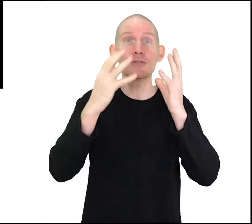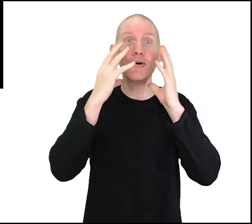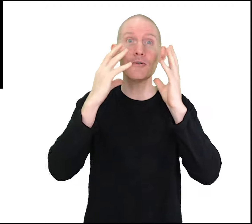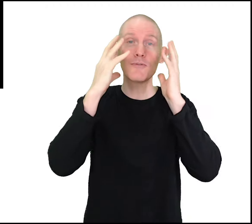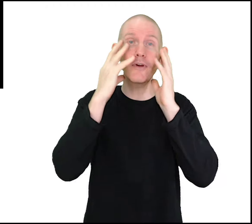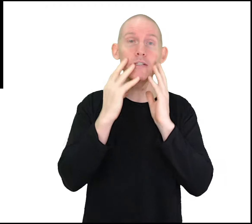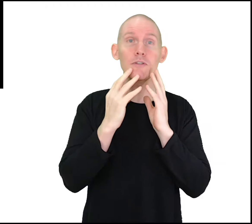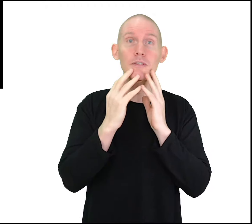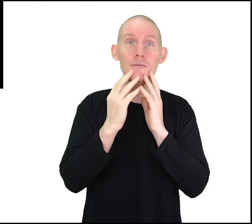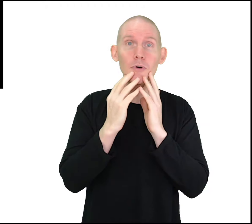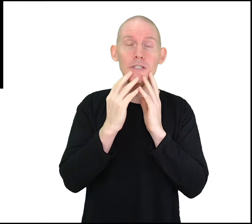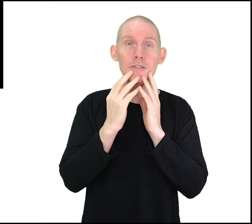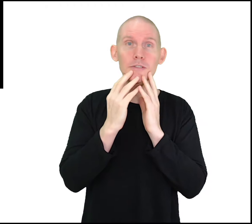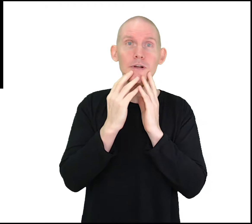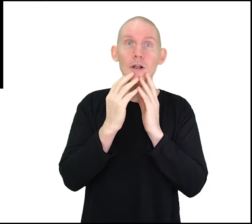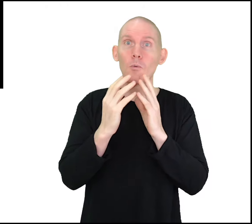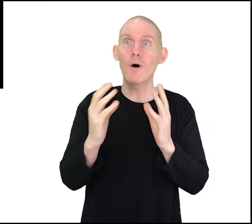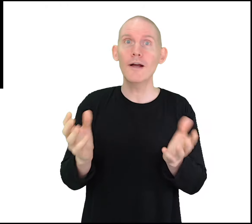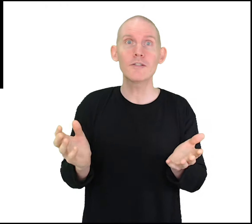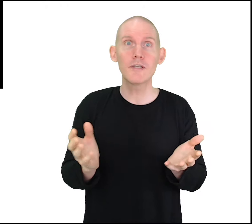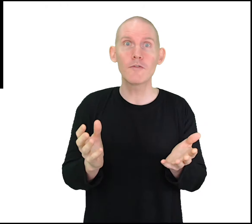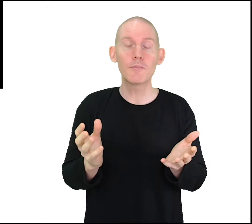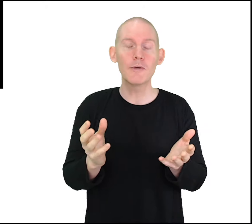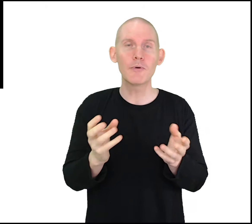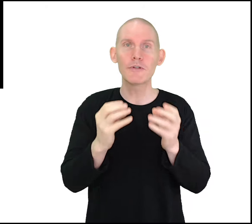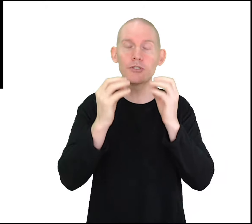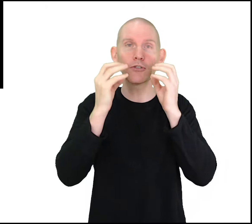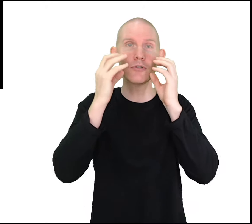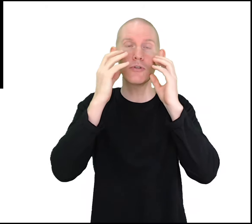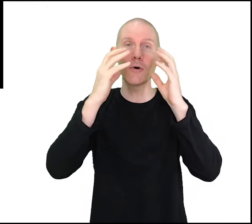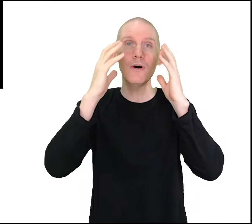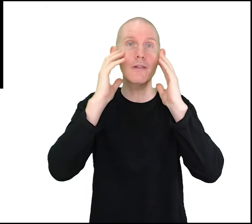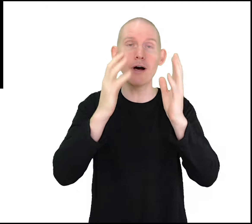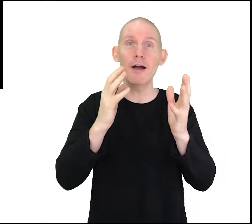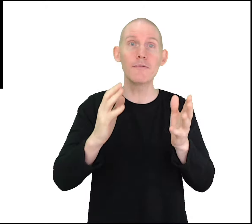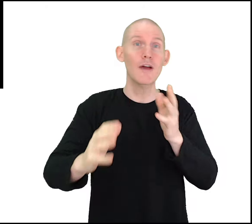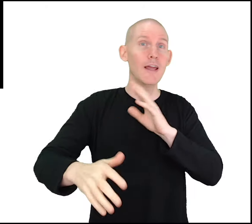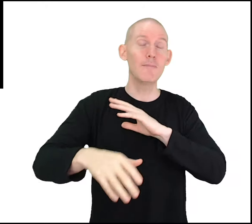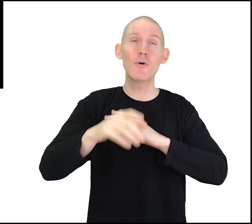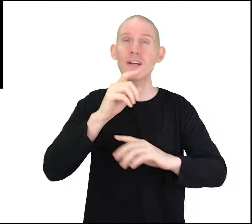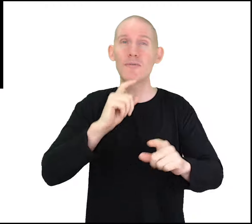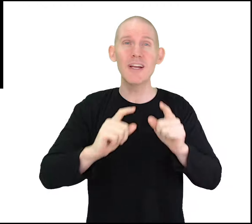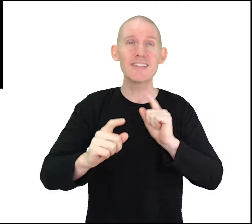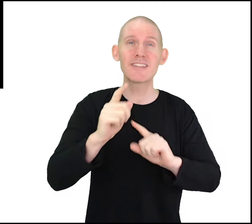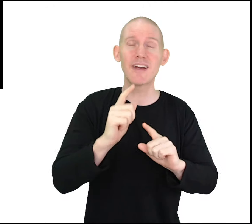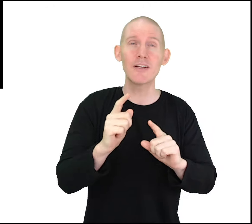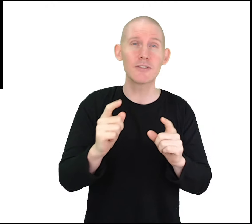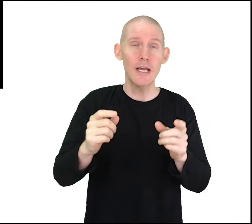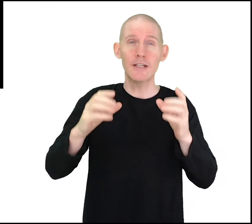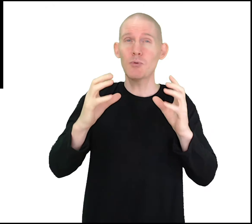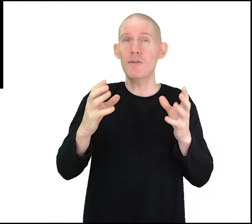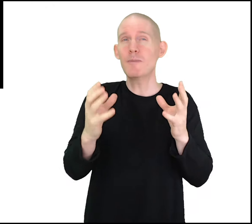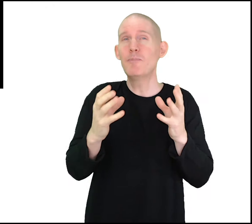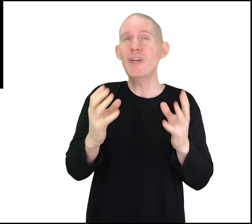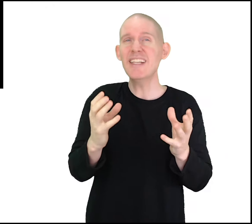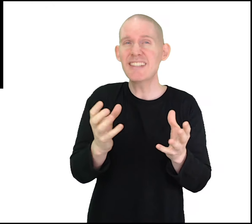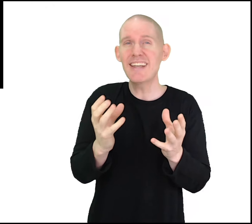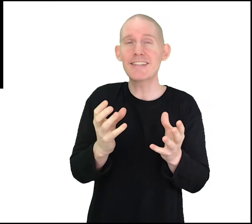those facial expressions. Watch deaf people, they're just so alive, more advanced signers. That's one of the biggest things I